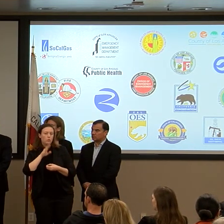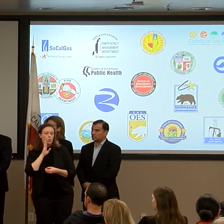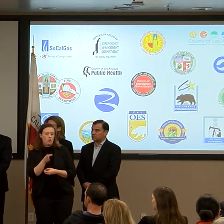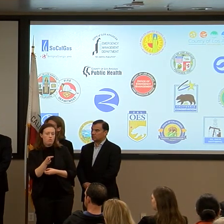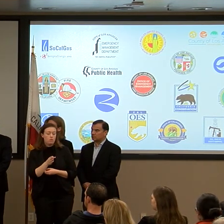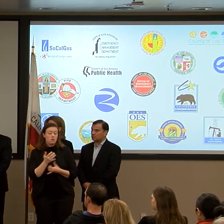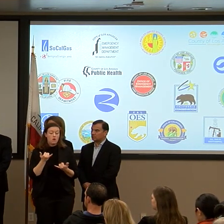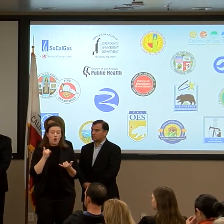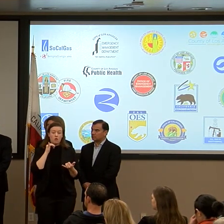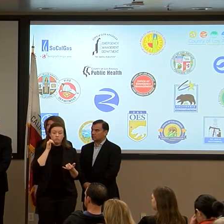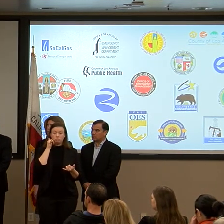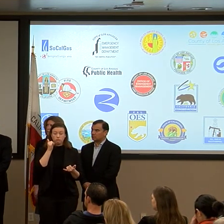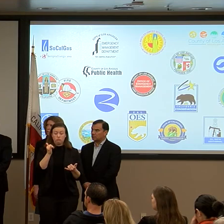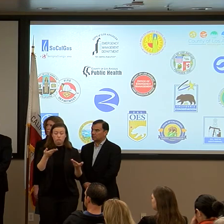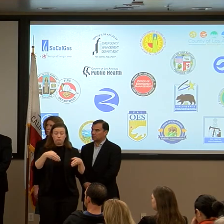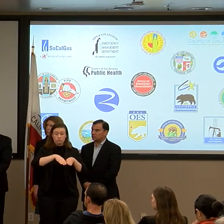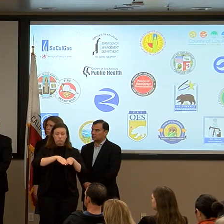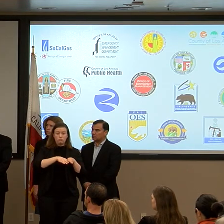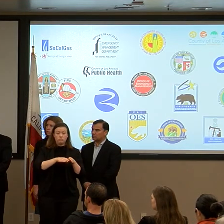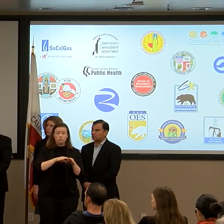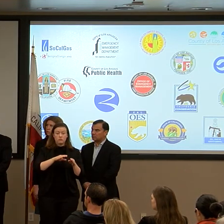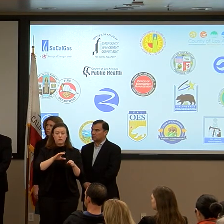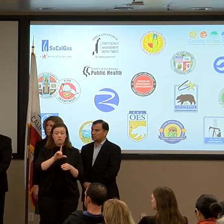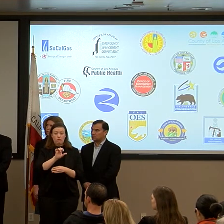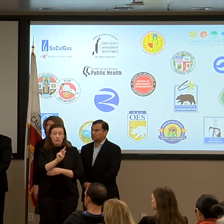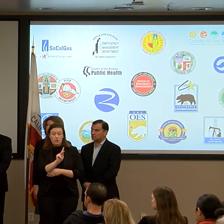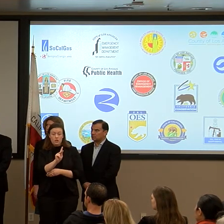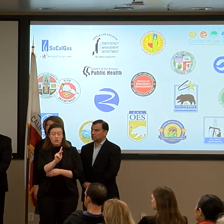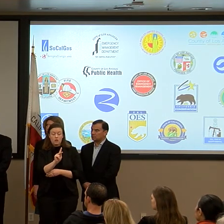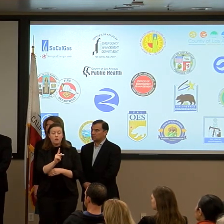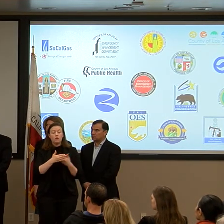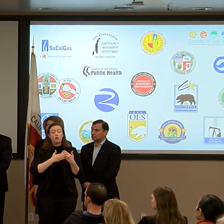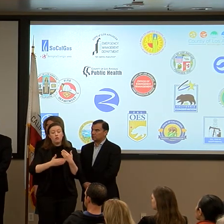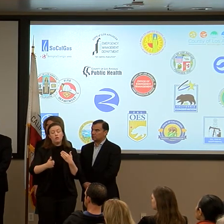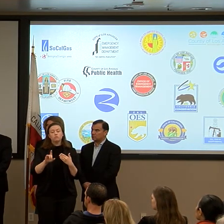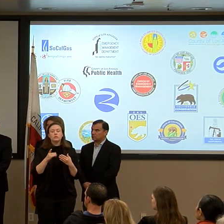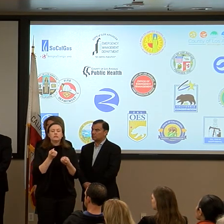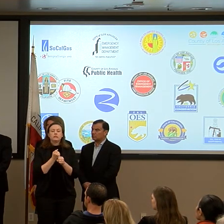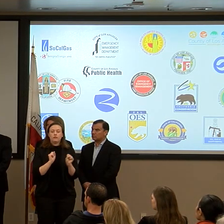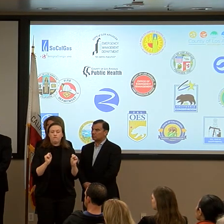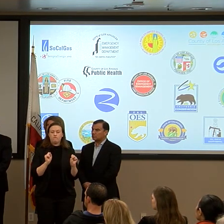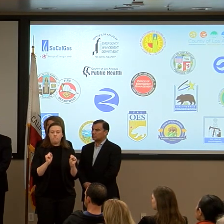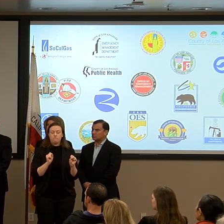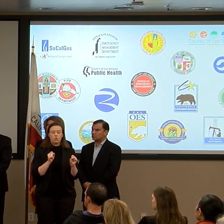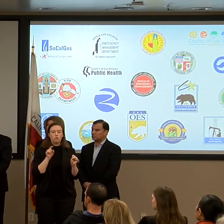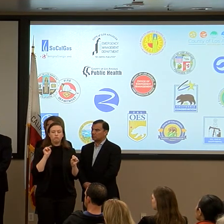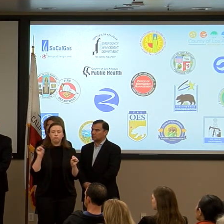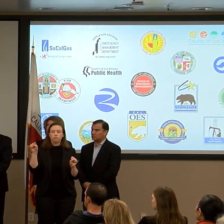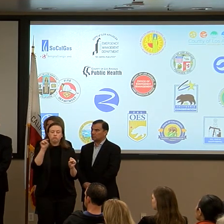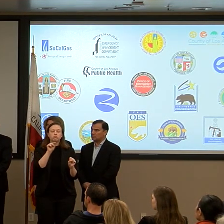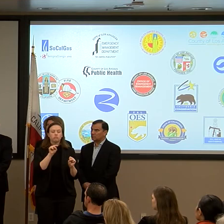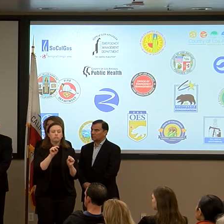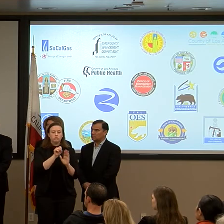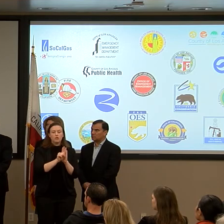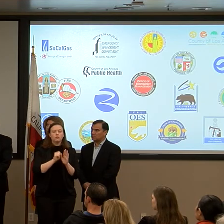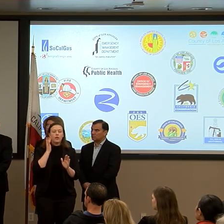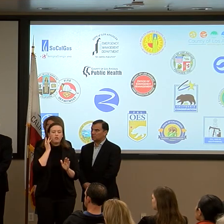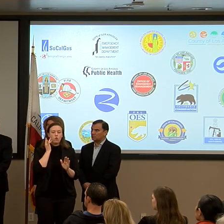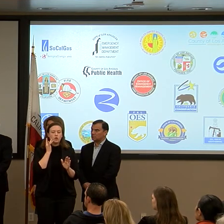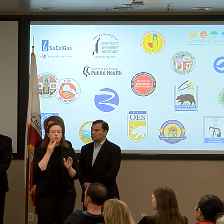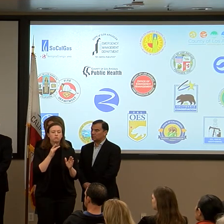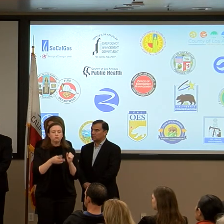our work is going to continue to ensure safe operation of all of the gas storage facilities in California. Southern California